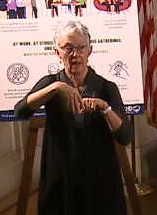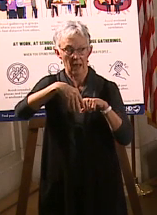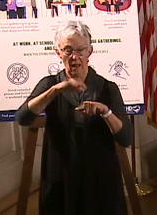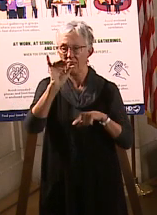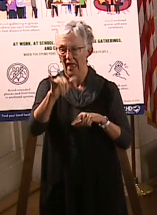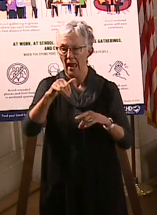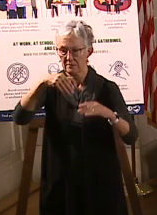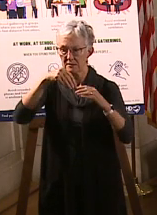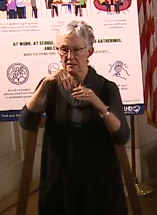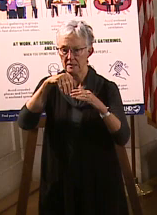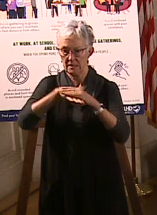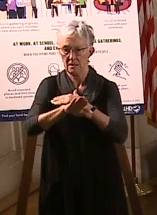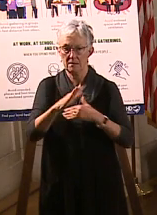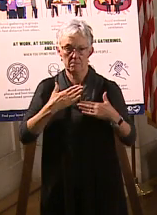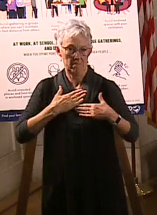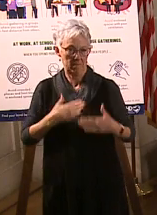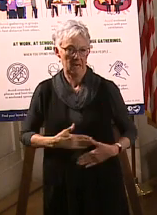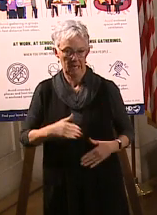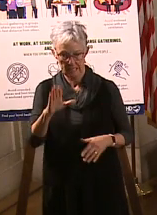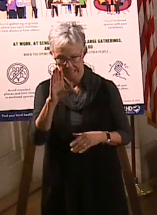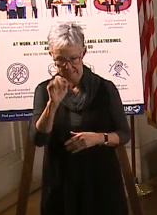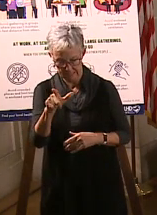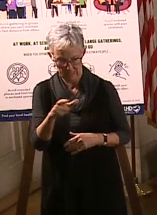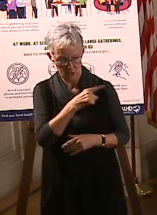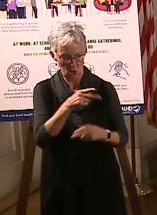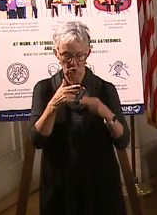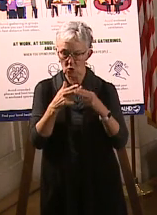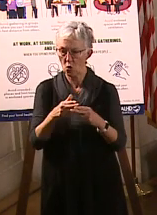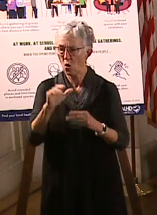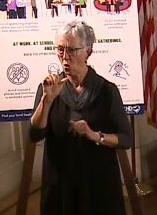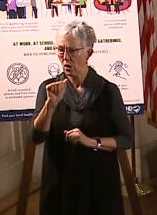cells are called ACE, ACE-2